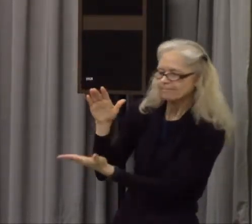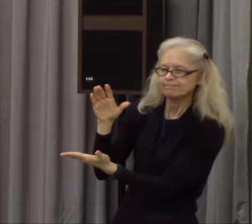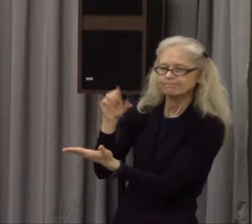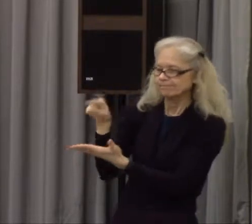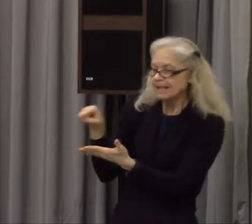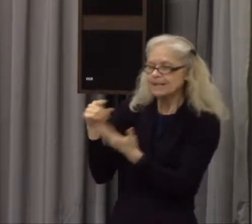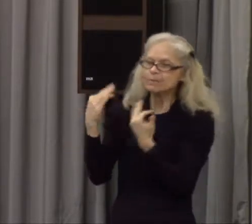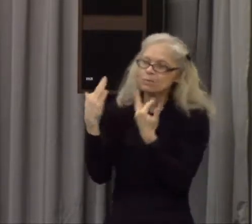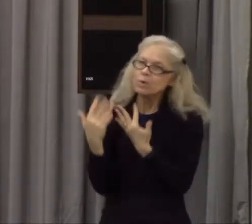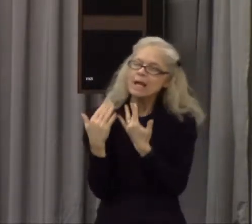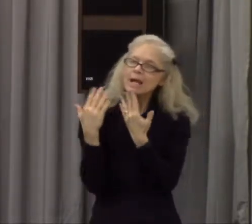him.